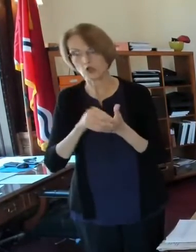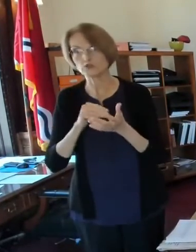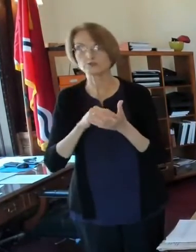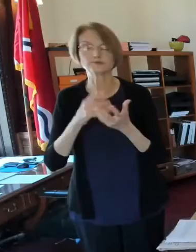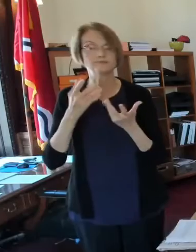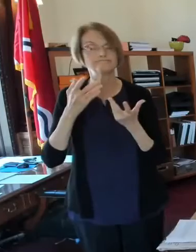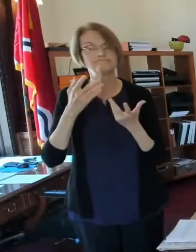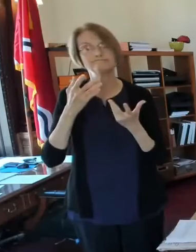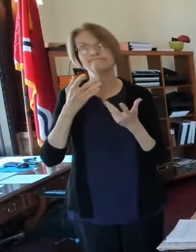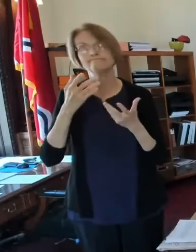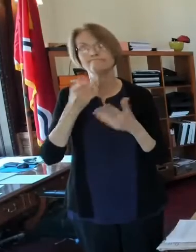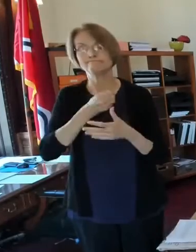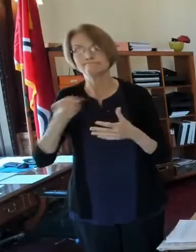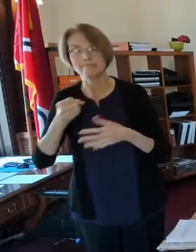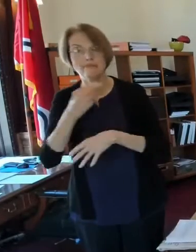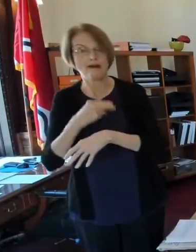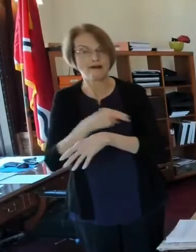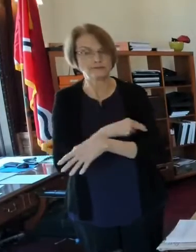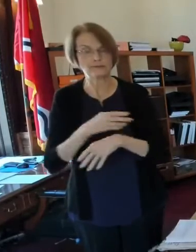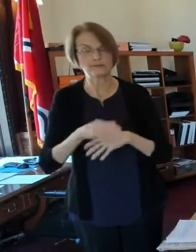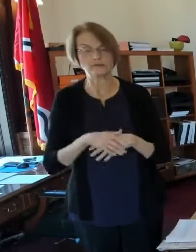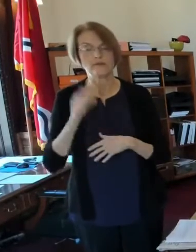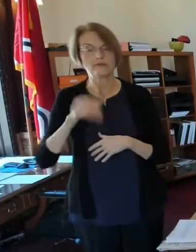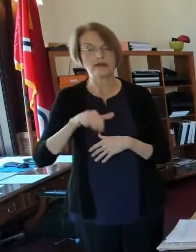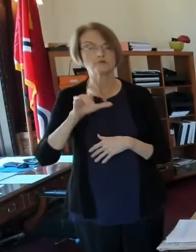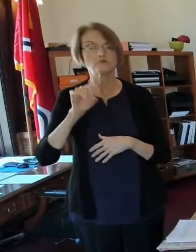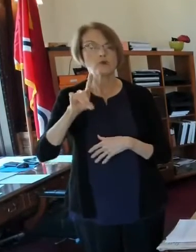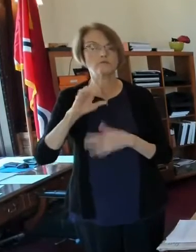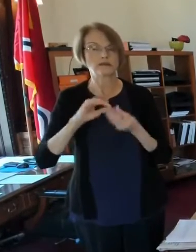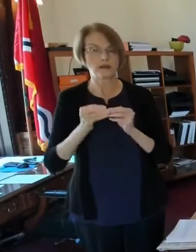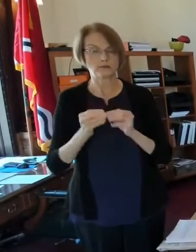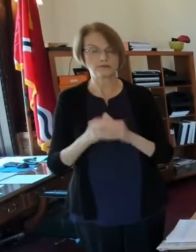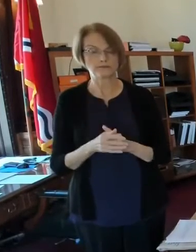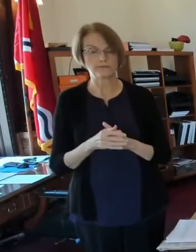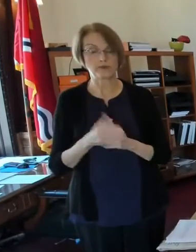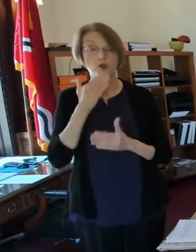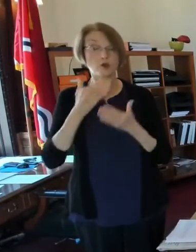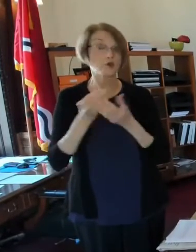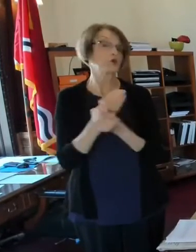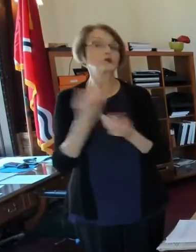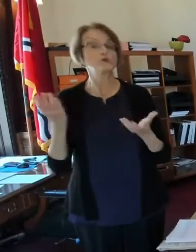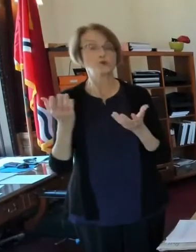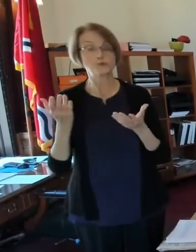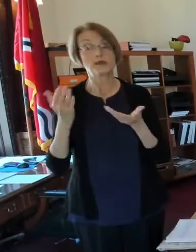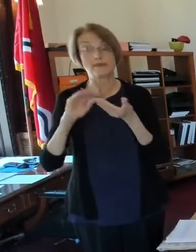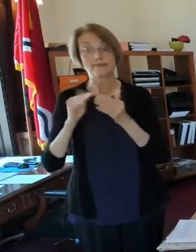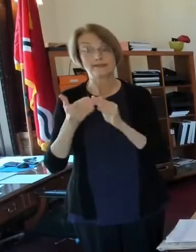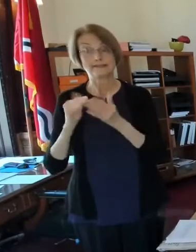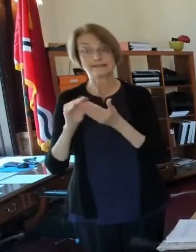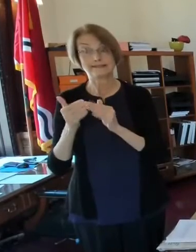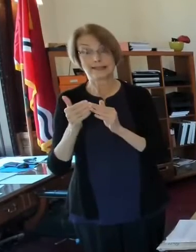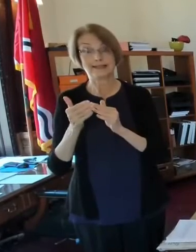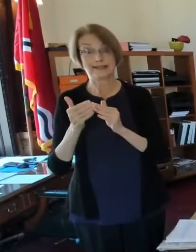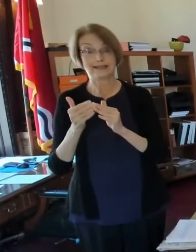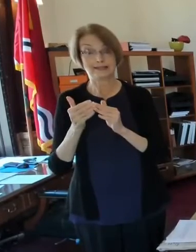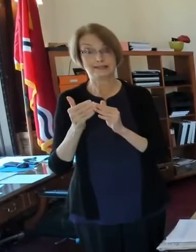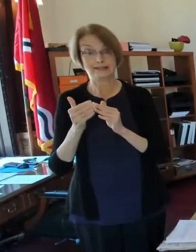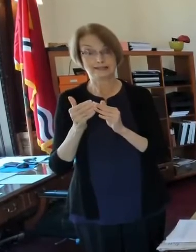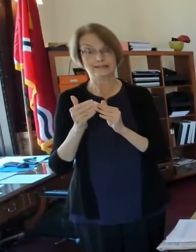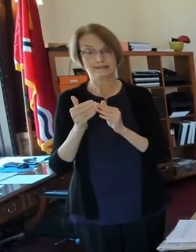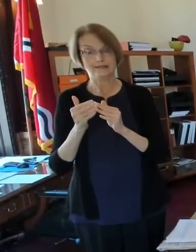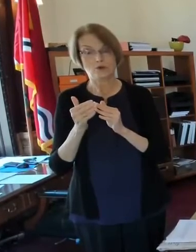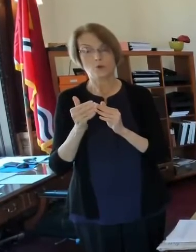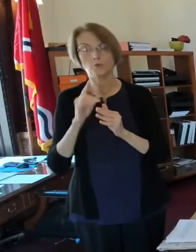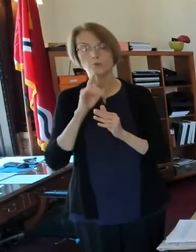those are our COVID numbers. Now, on the good news, the city has been down under a